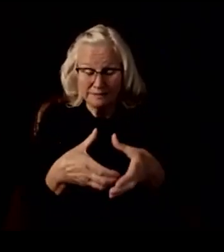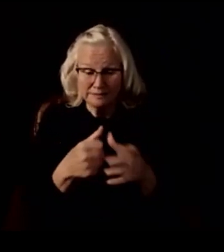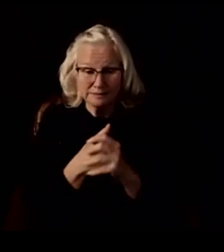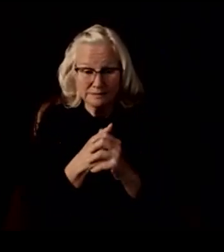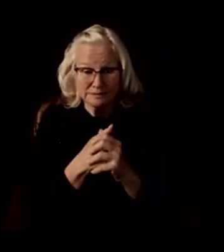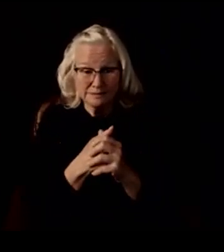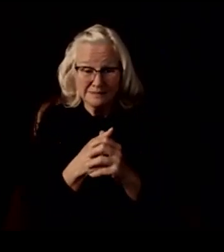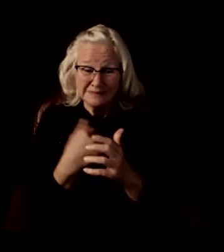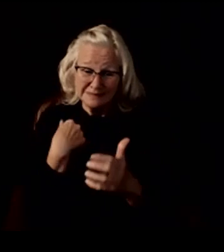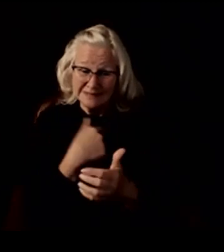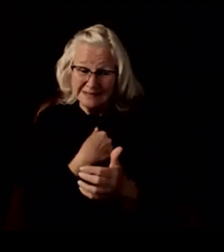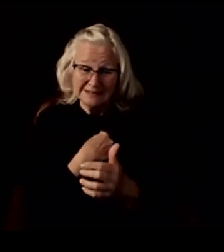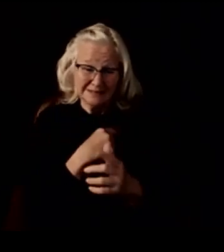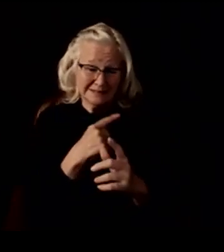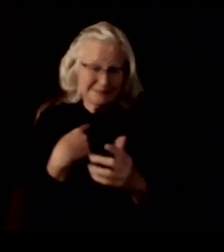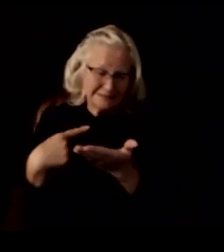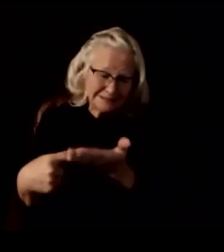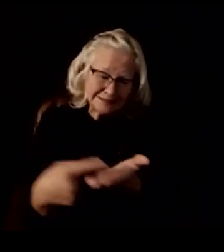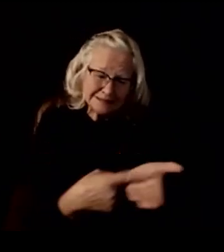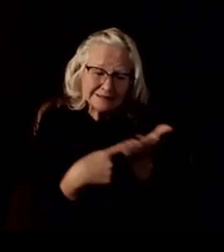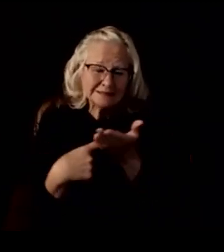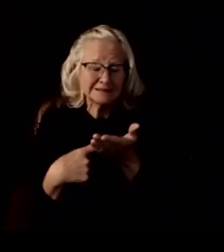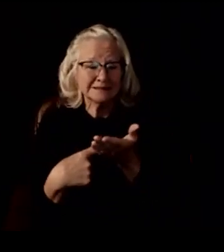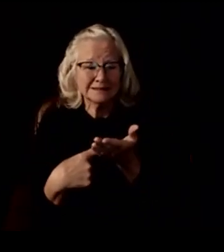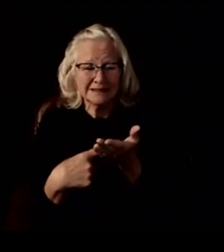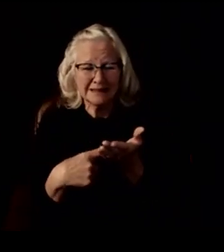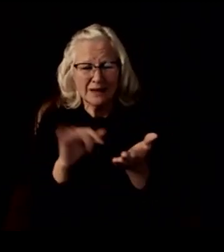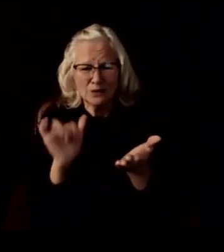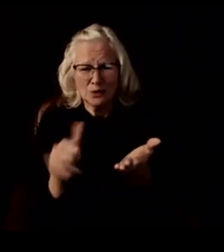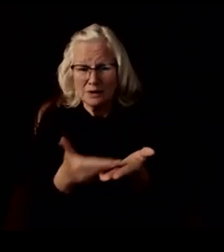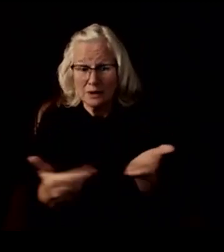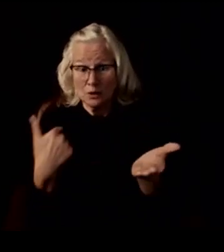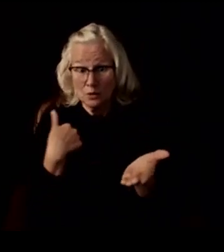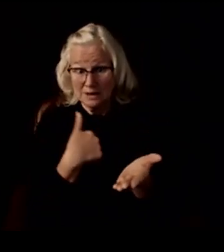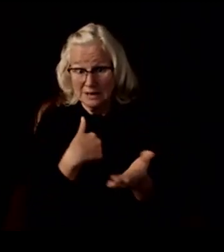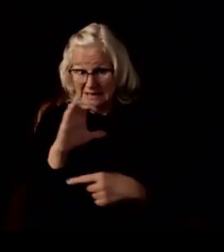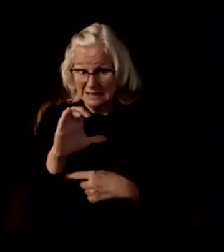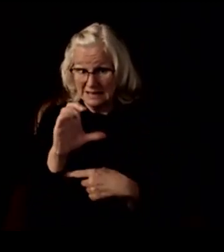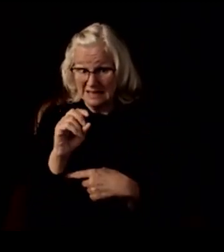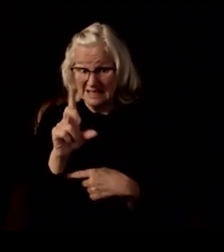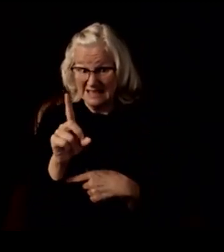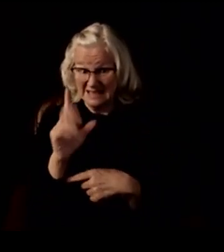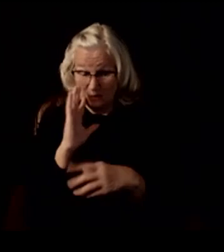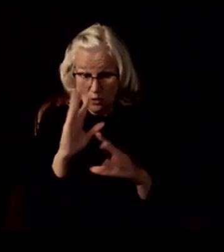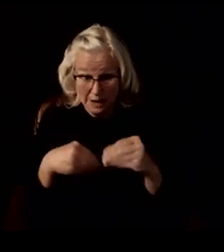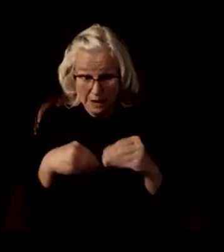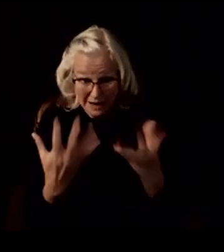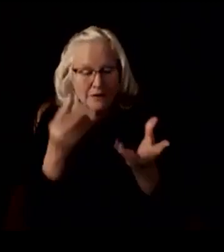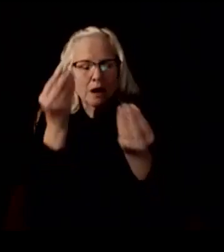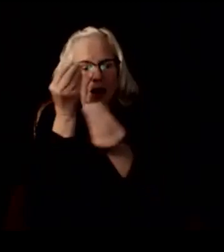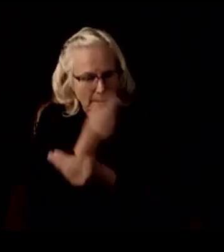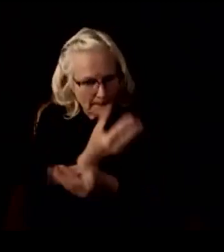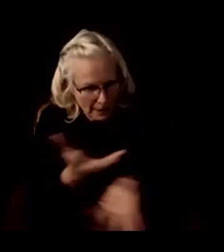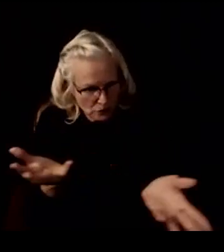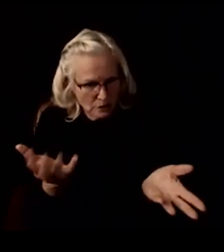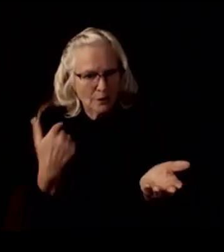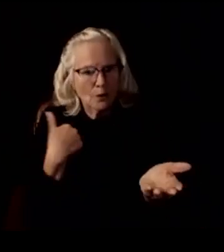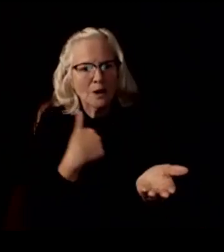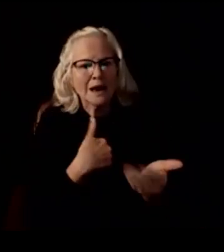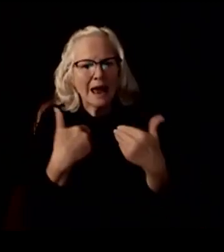about those things. And when CDC would give us information about something, then we had the chance to say, this